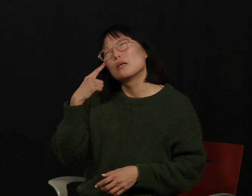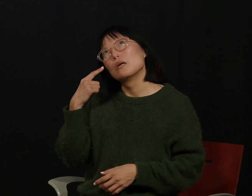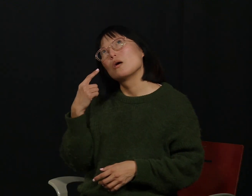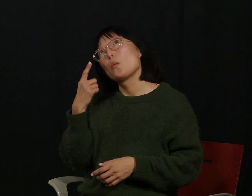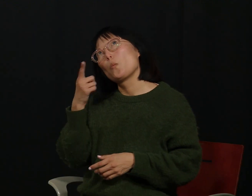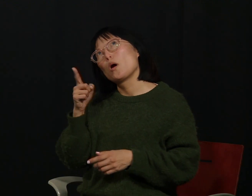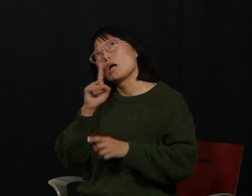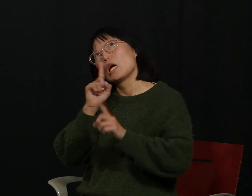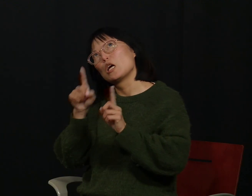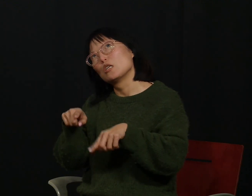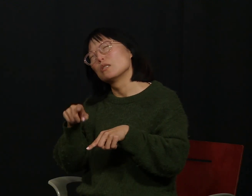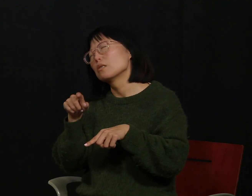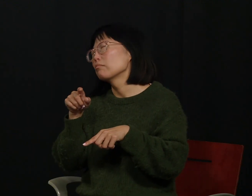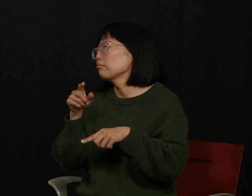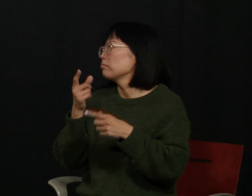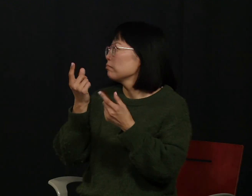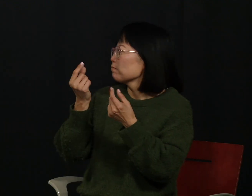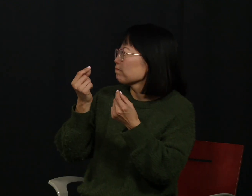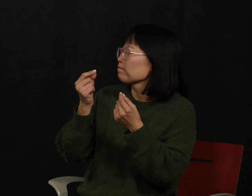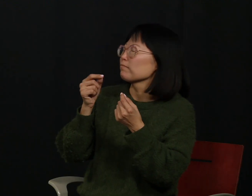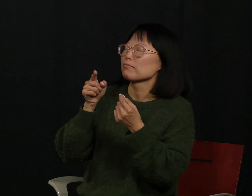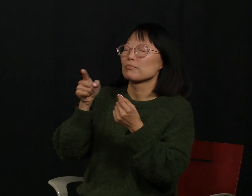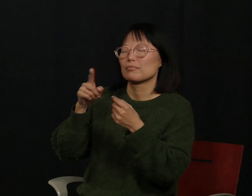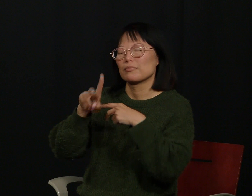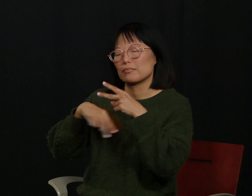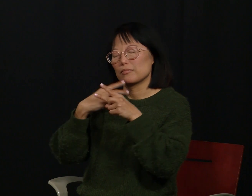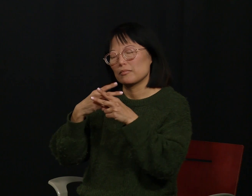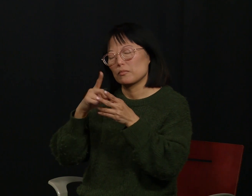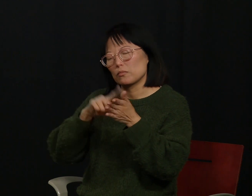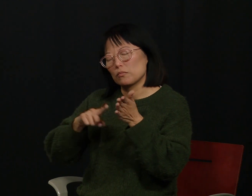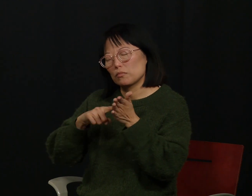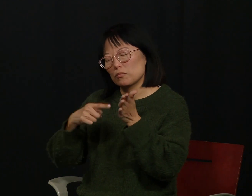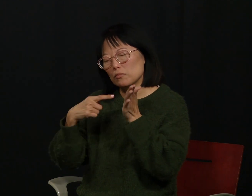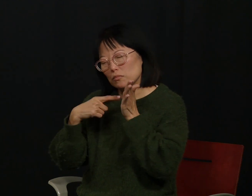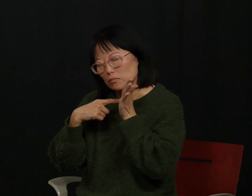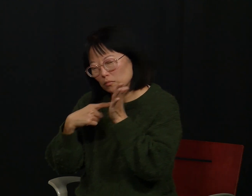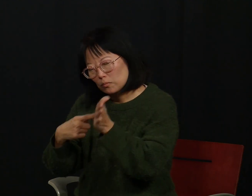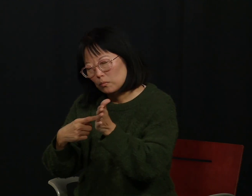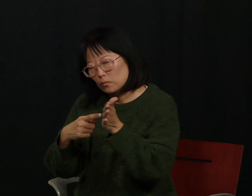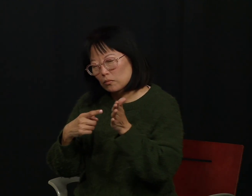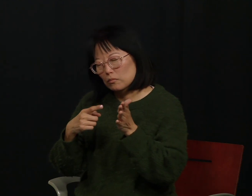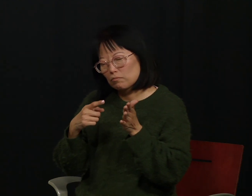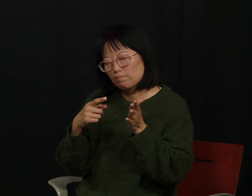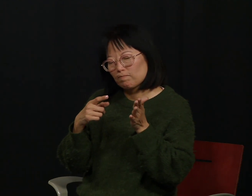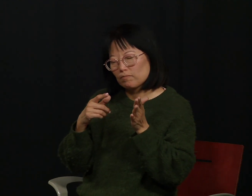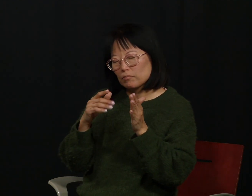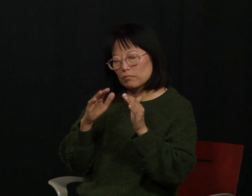I think one answer could be the type of research that shows